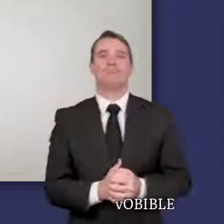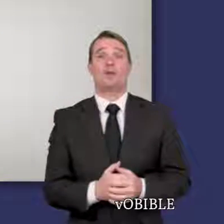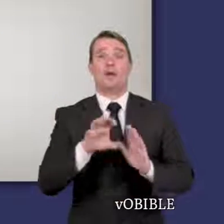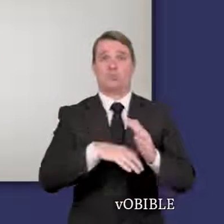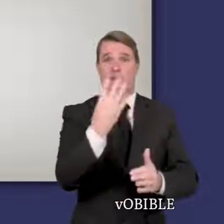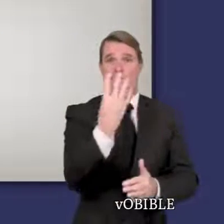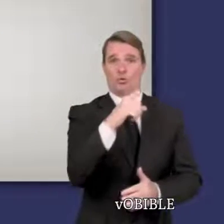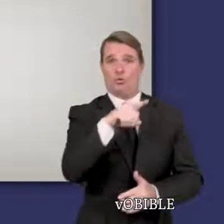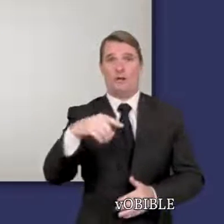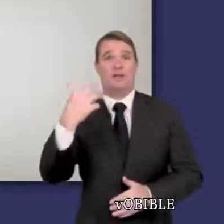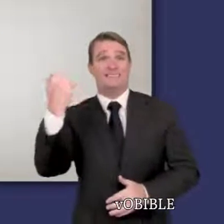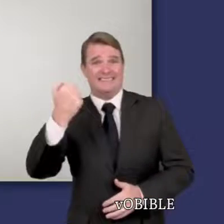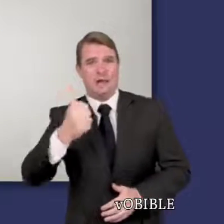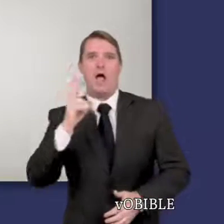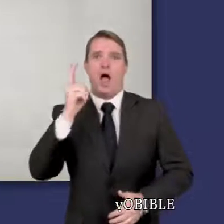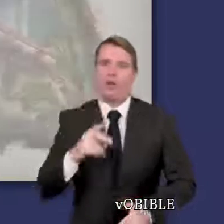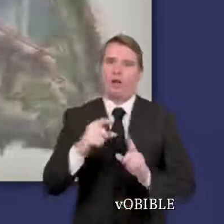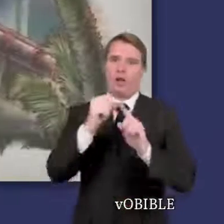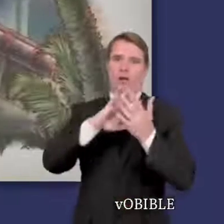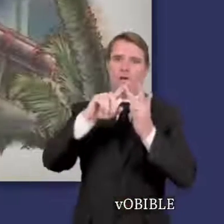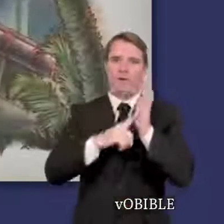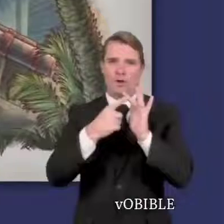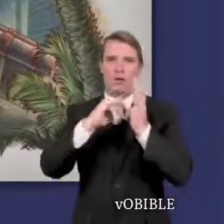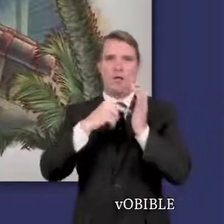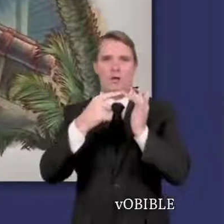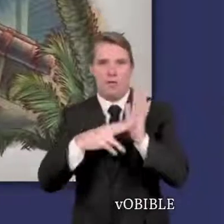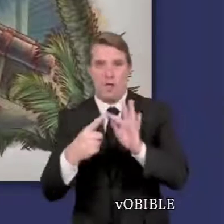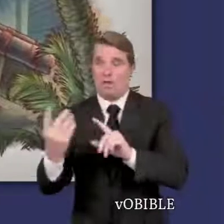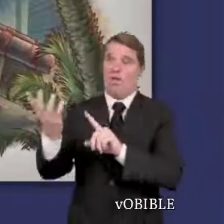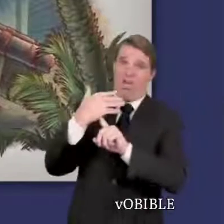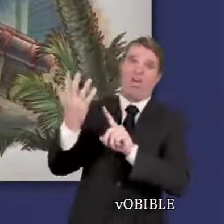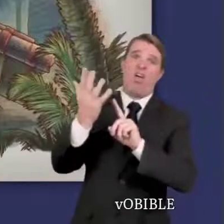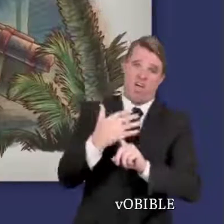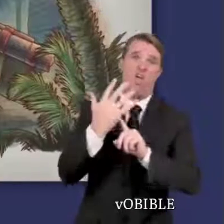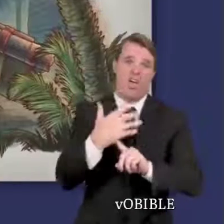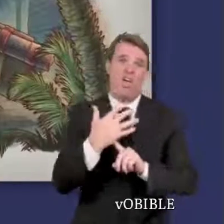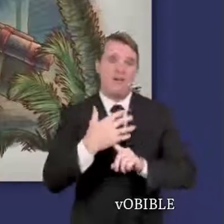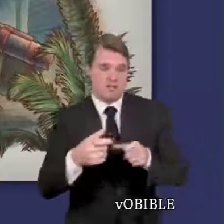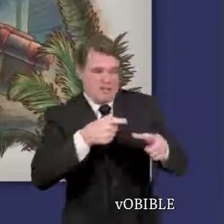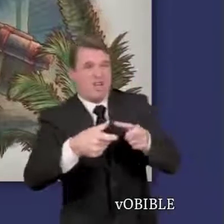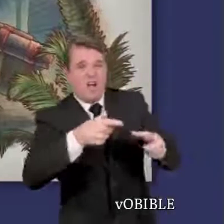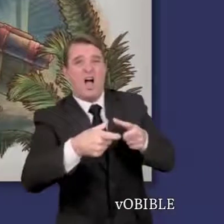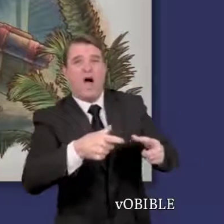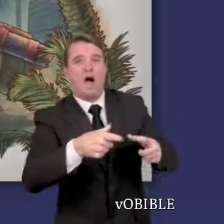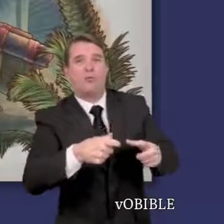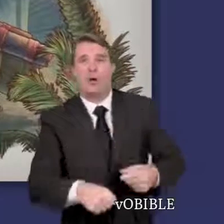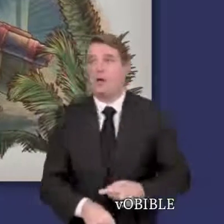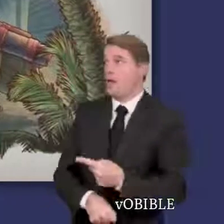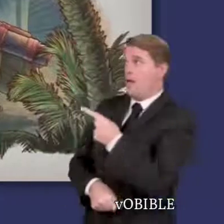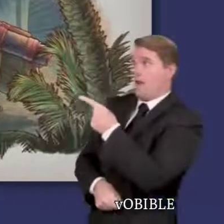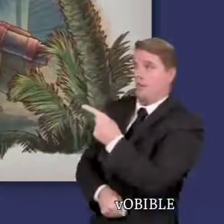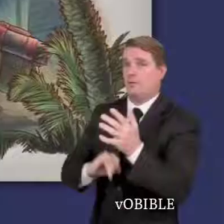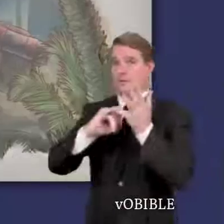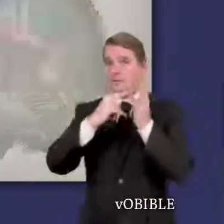Chapters 13 to 16 describe the exploits of Judge Samson, a Nazarite to whom Jehovah gives extraordinary